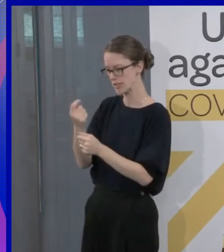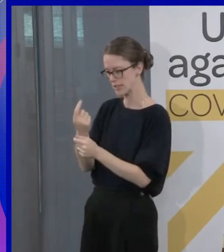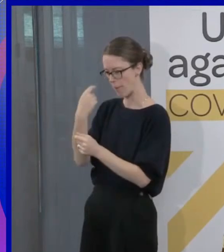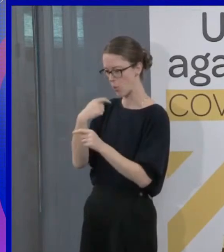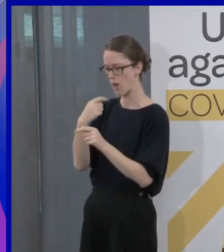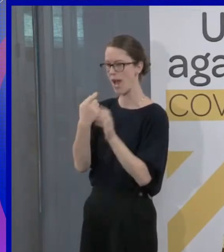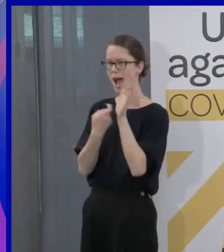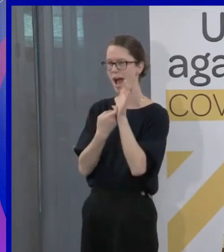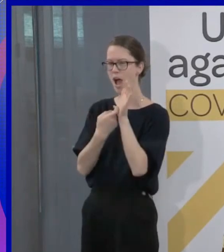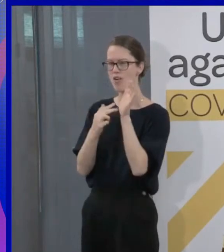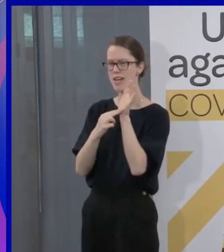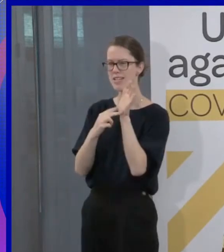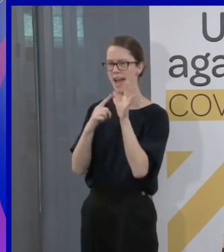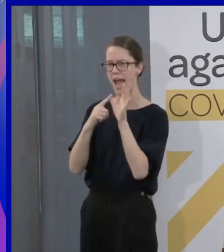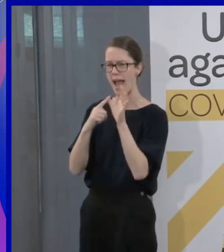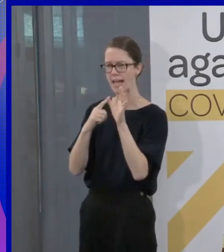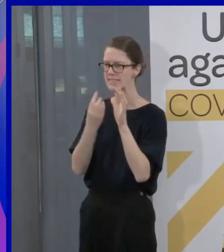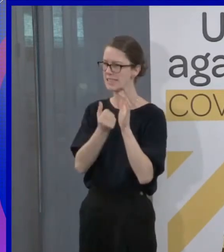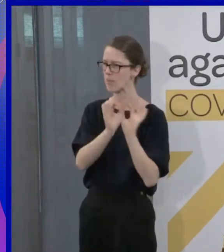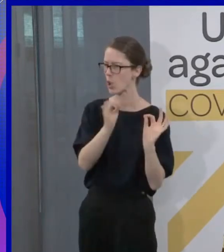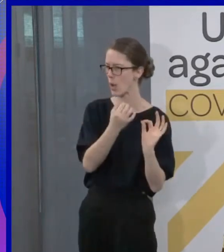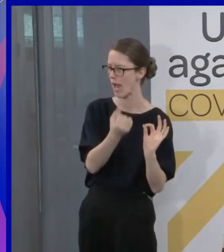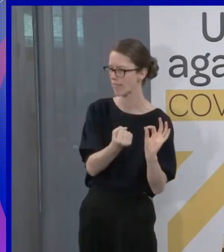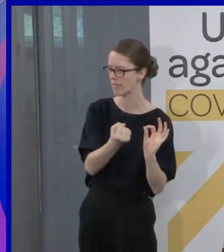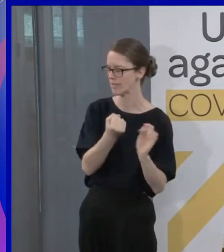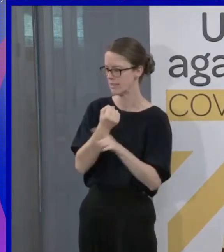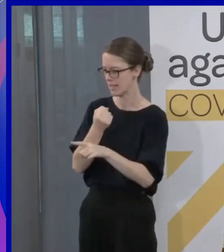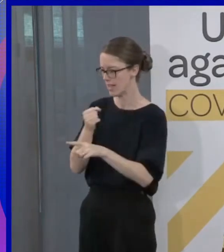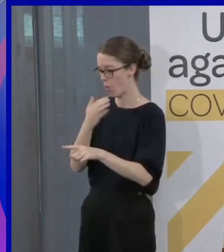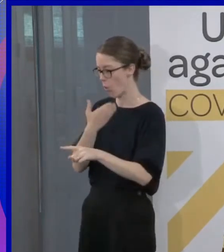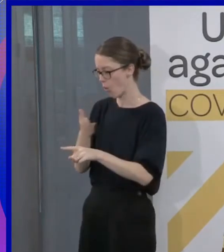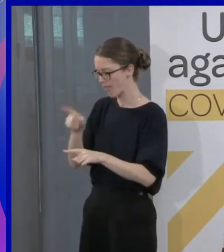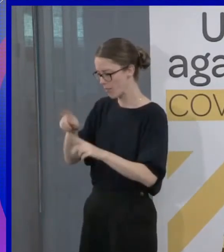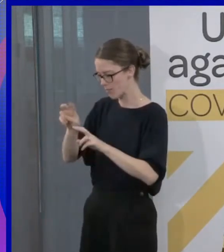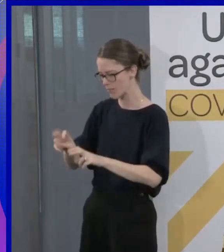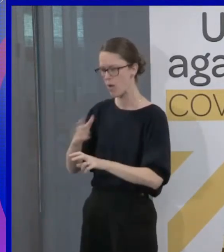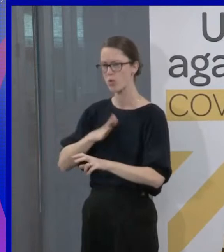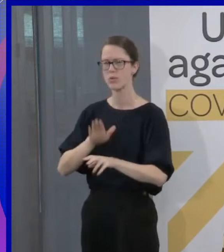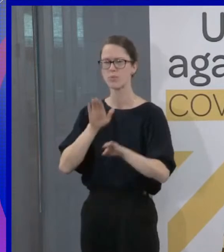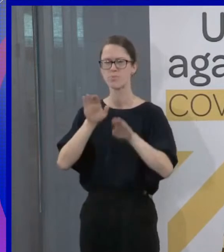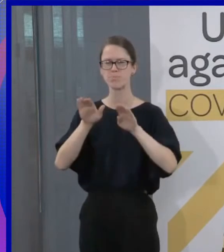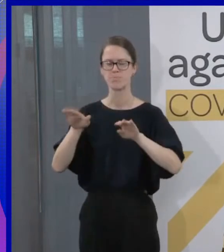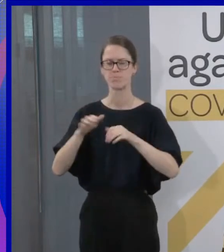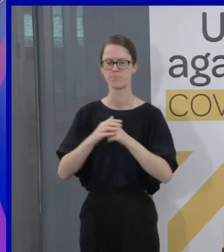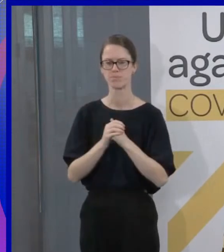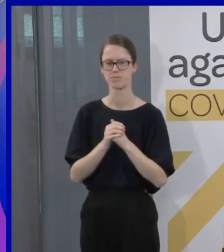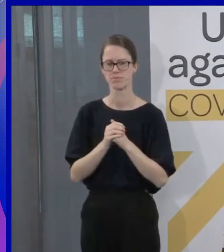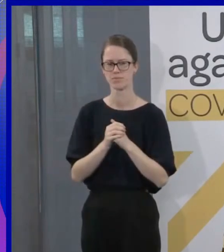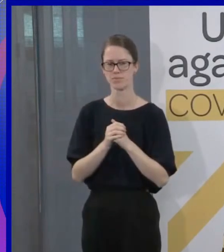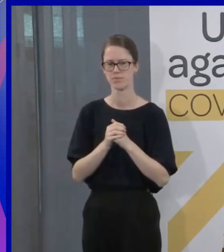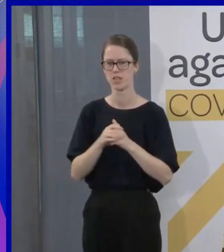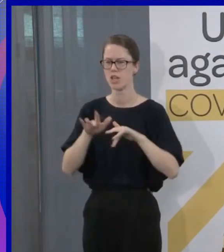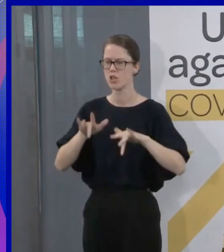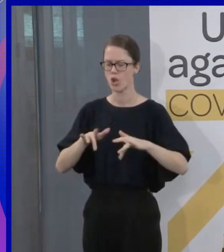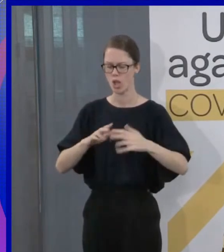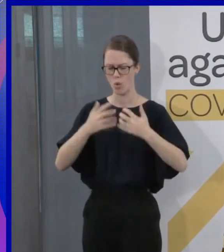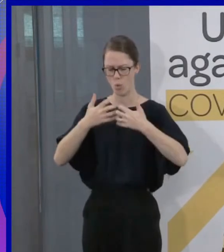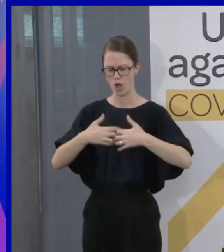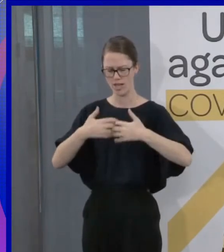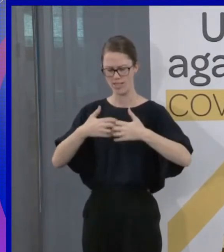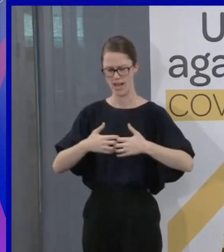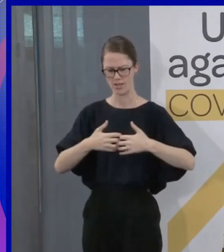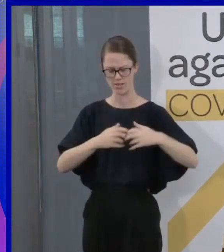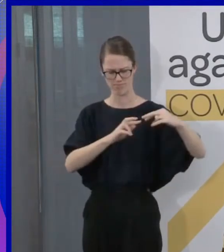was RNA material, have been done, but that is not all of them. And I guess there's a key point I want to make here. Whilst we haven't established a link between